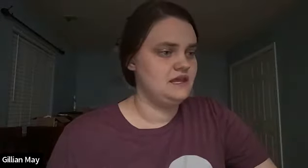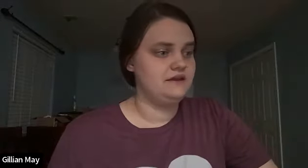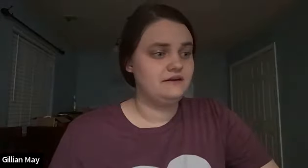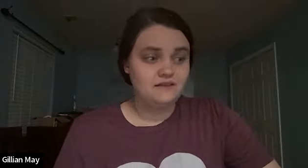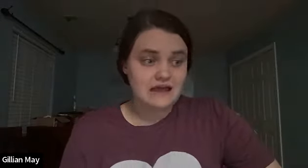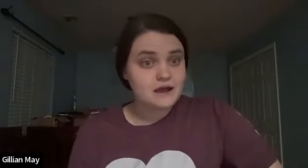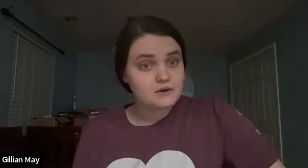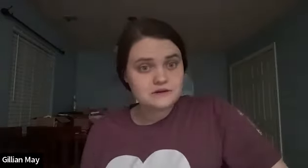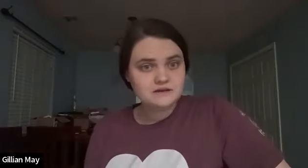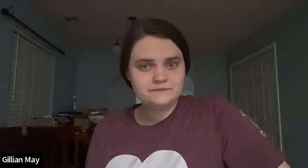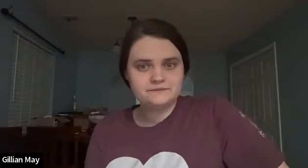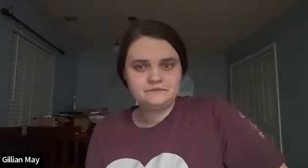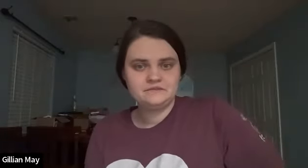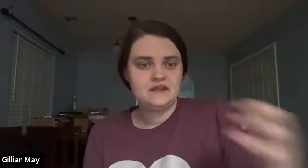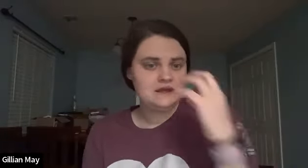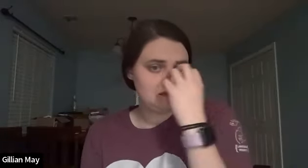Then clown.